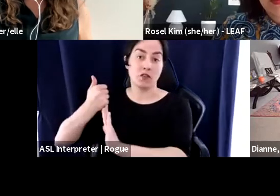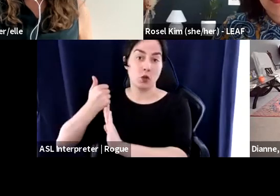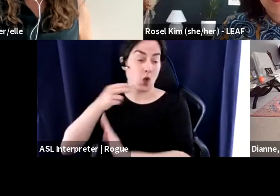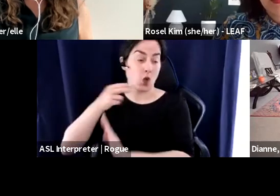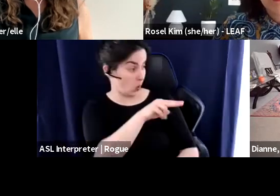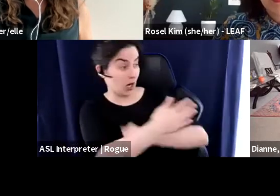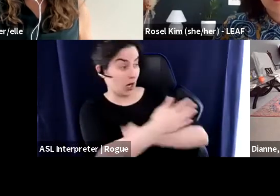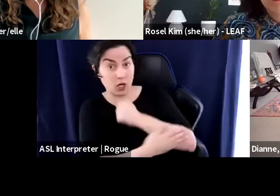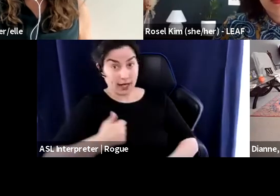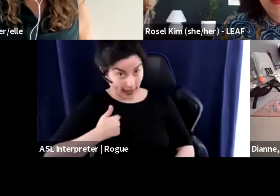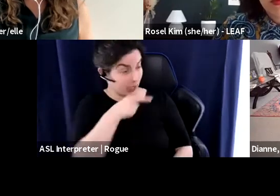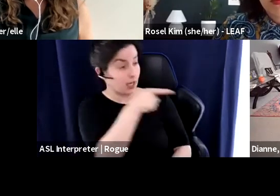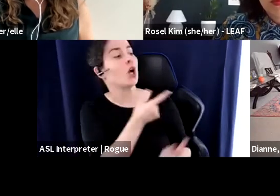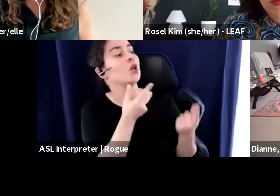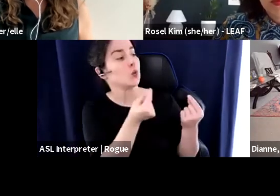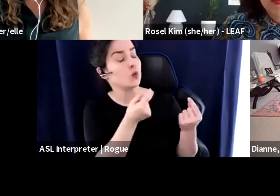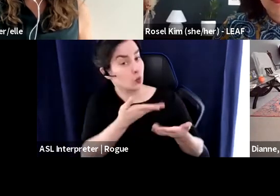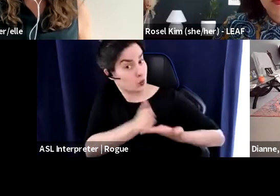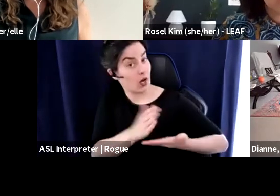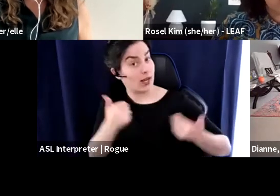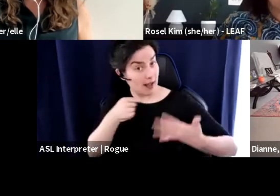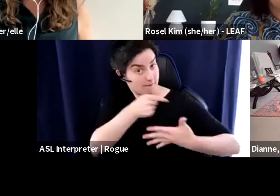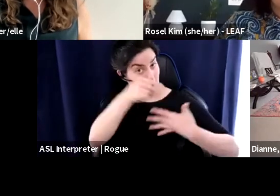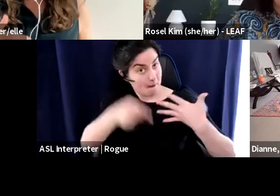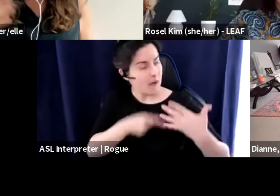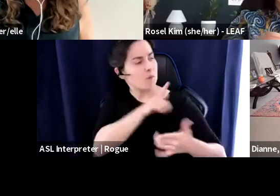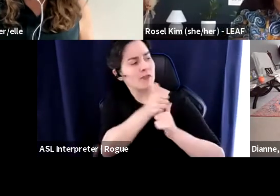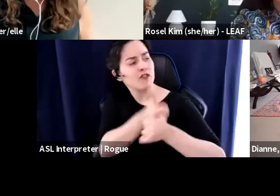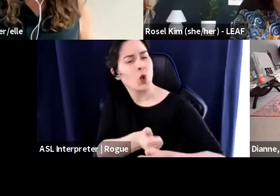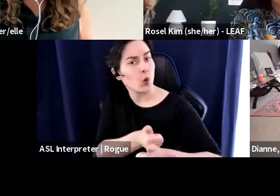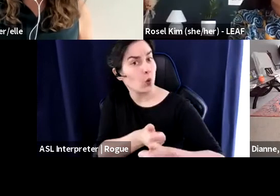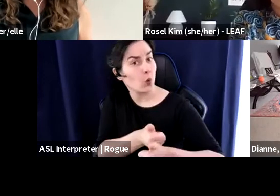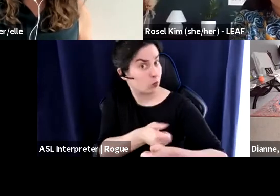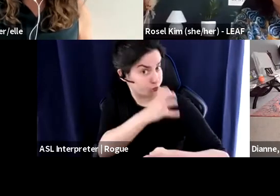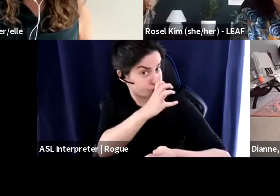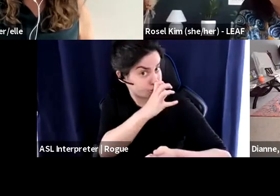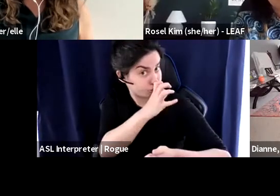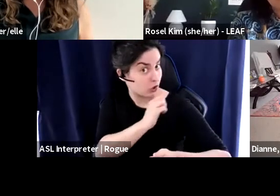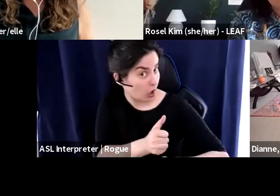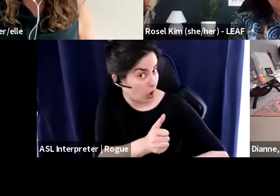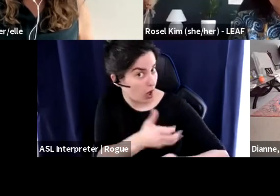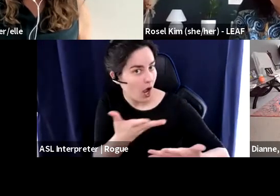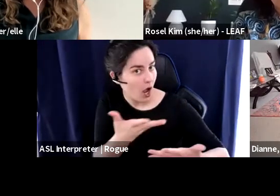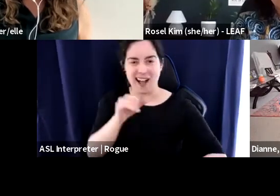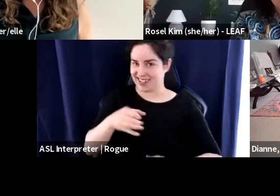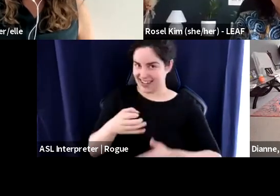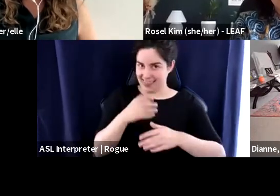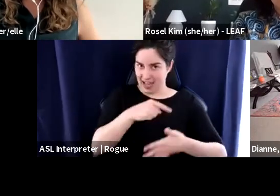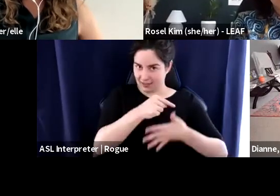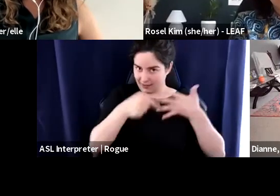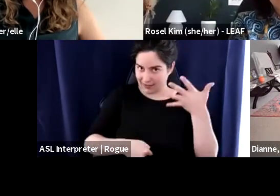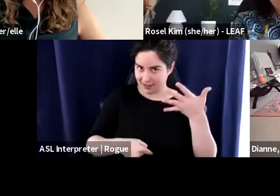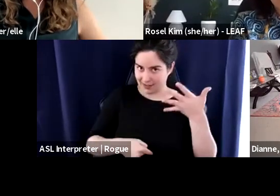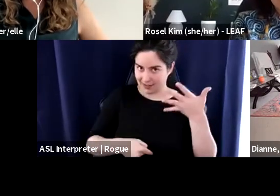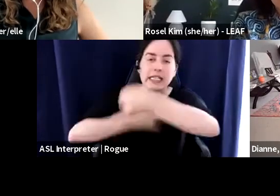the rights in the Convention on the Rights of Persons with Disabilities. That convention is an international law that's Canada ratified